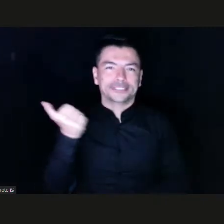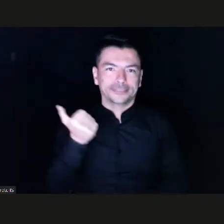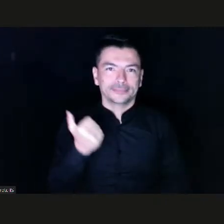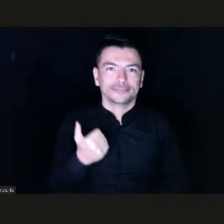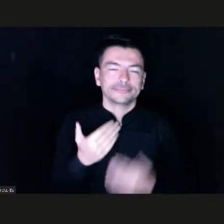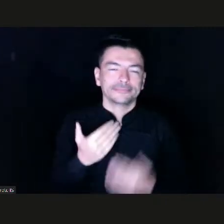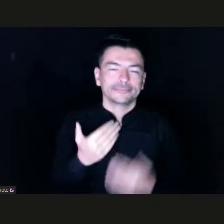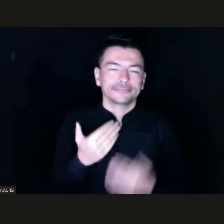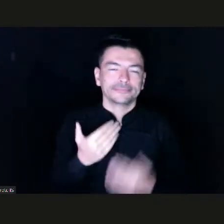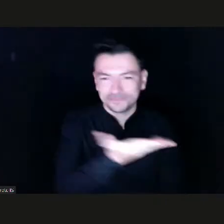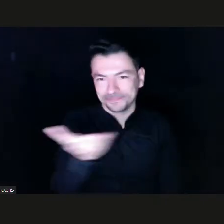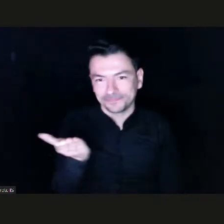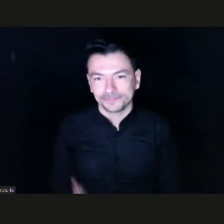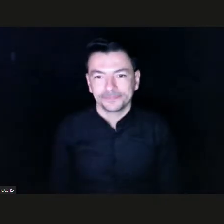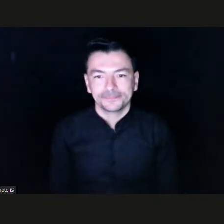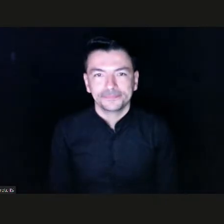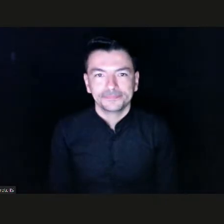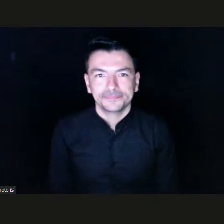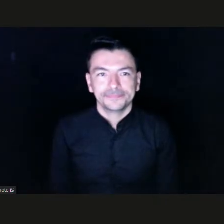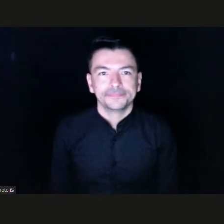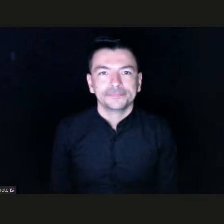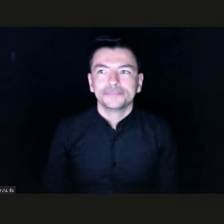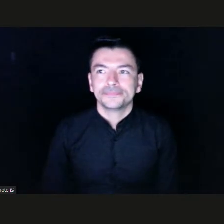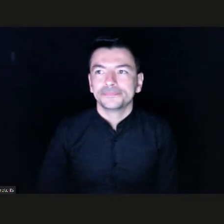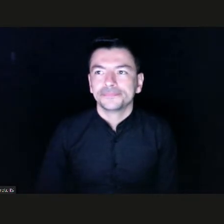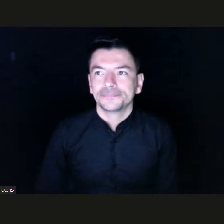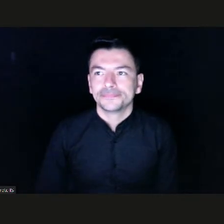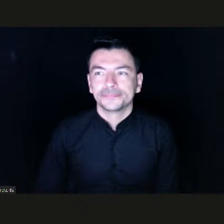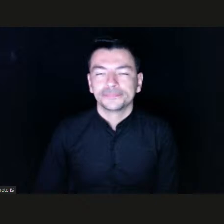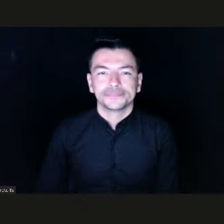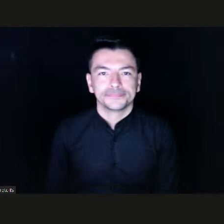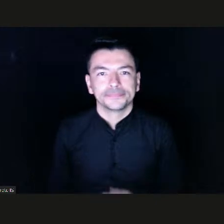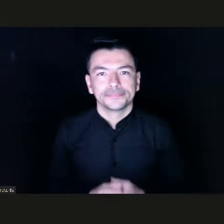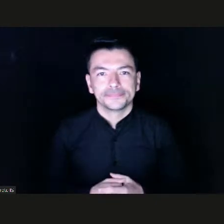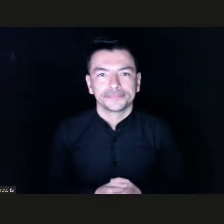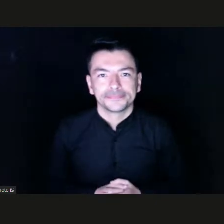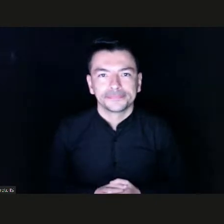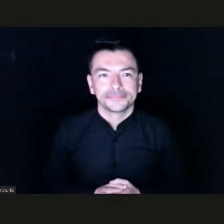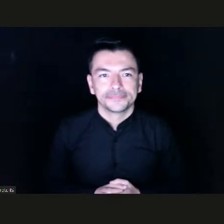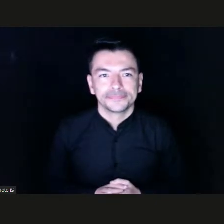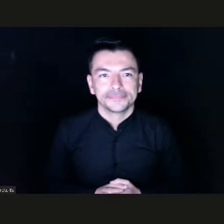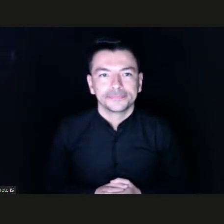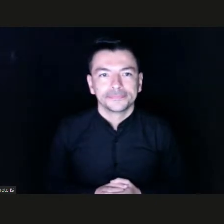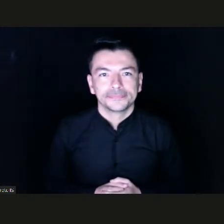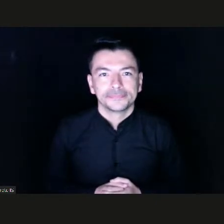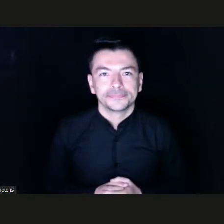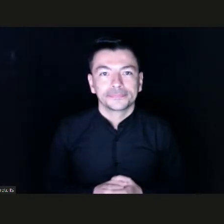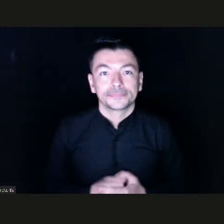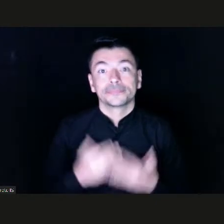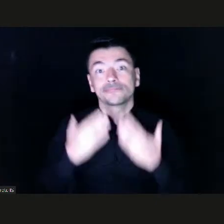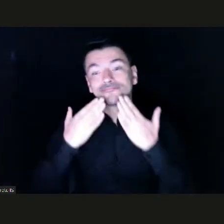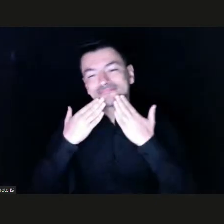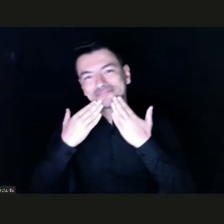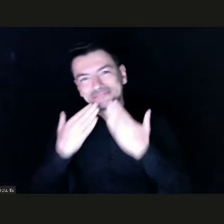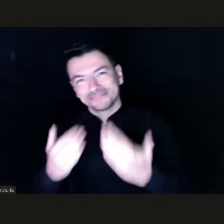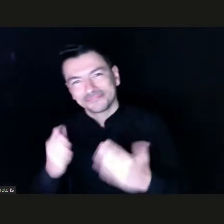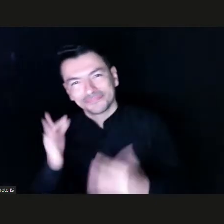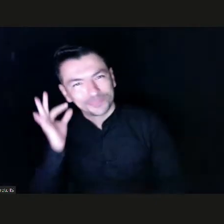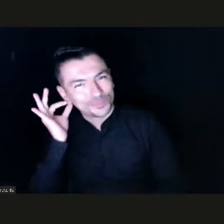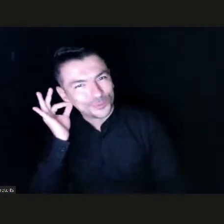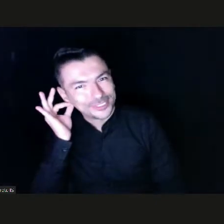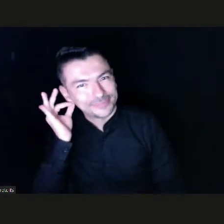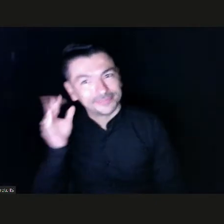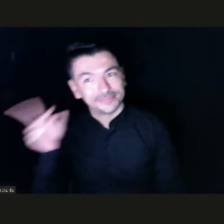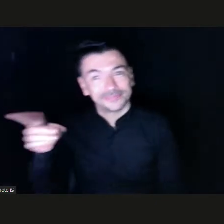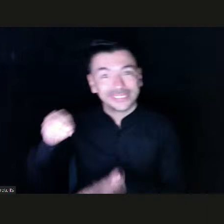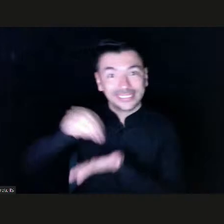I thank Secretary General Greenspan for setting the scene for discussion today and the next 2 days.